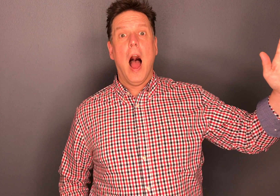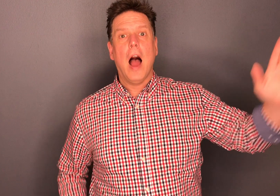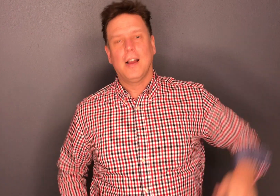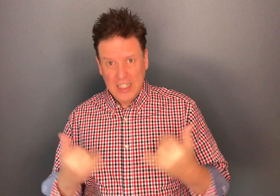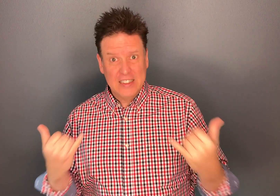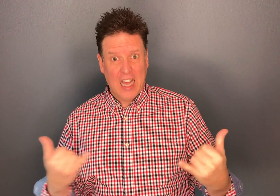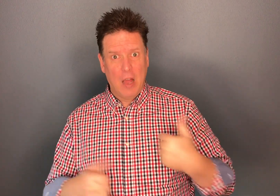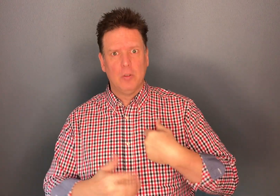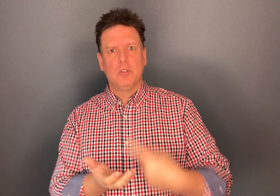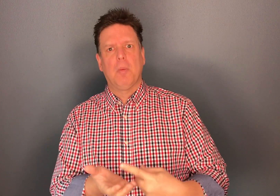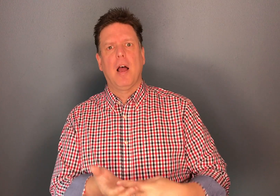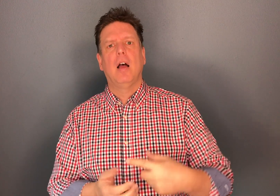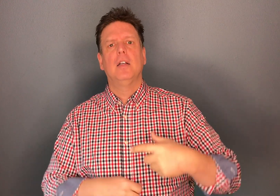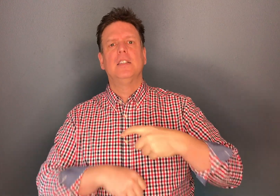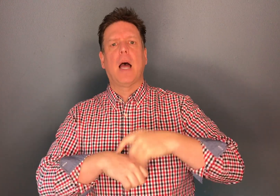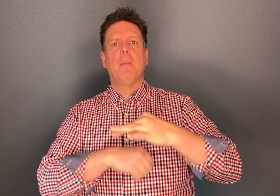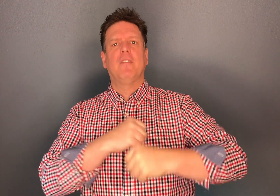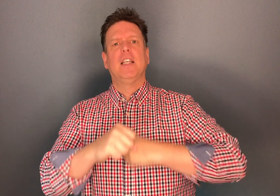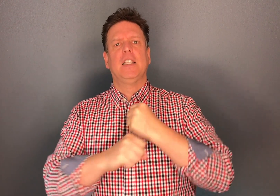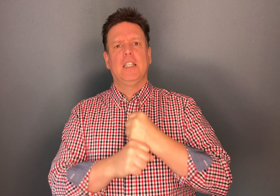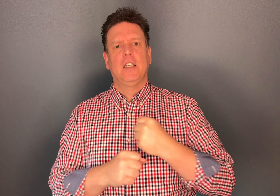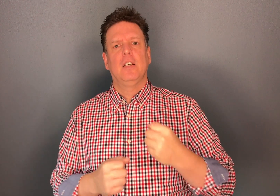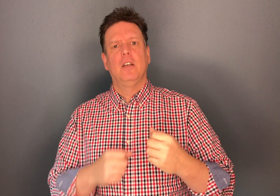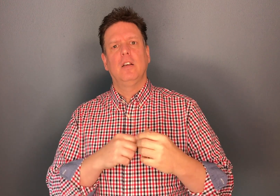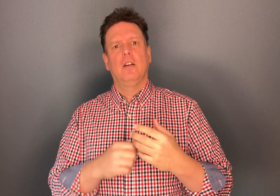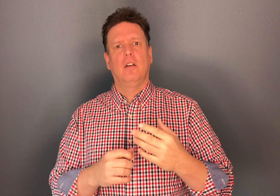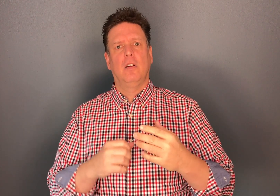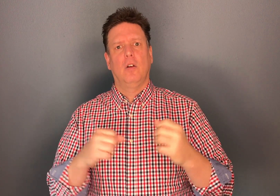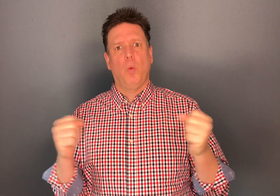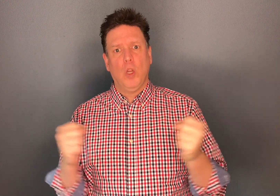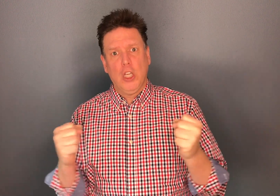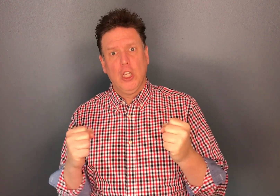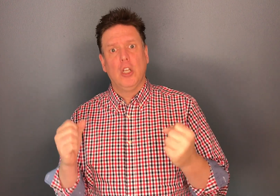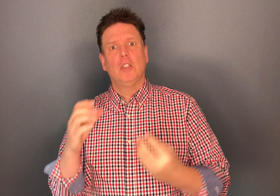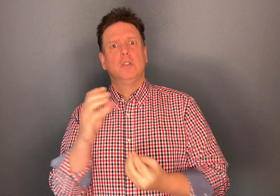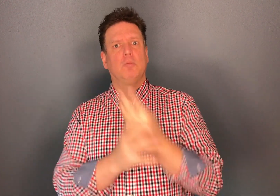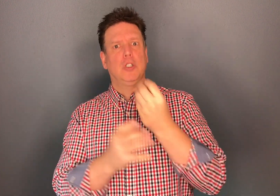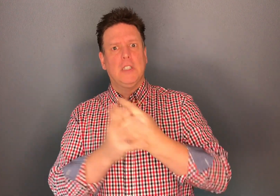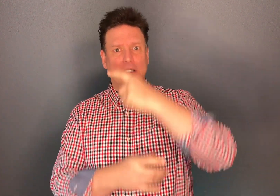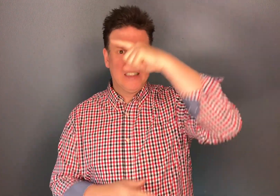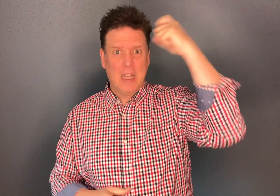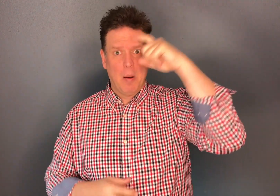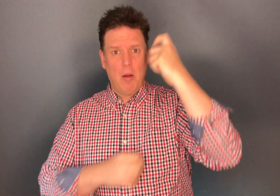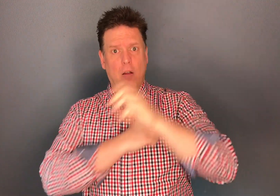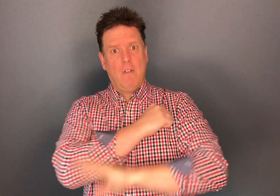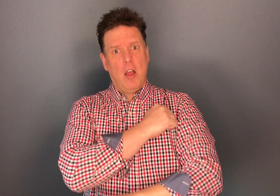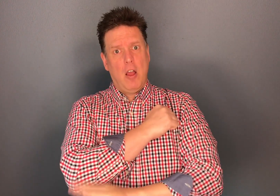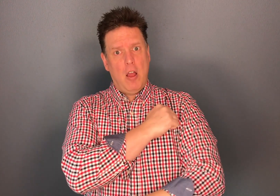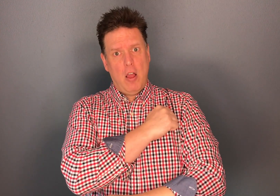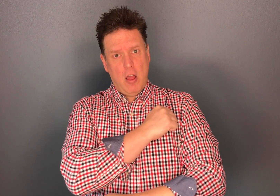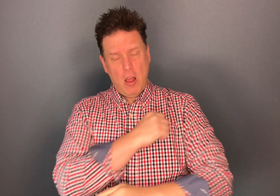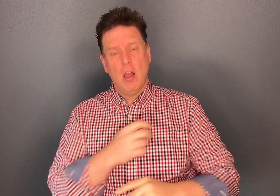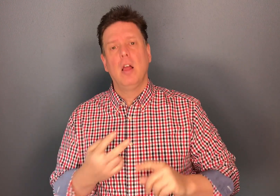Hey there. Today we're going to talk about times of the year: winter, spring, summer,